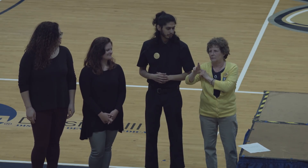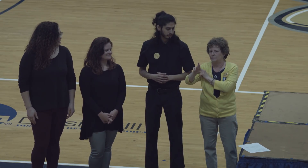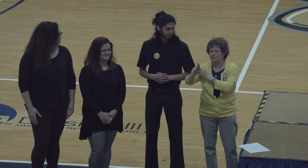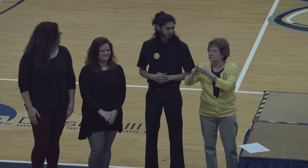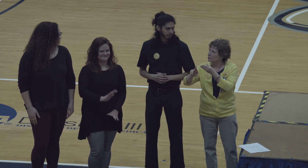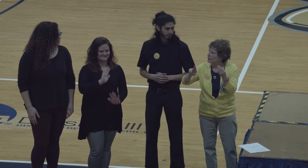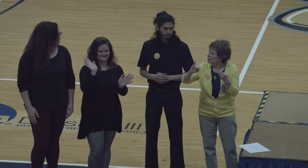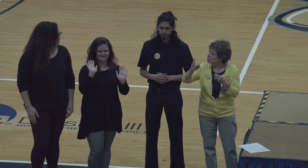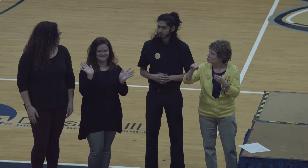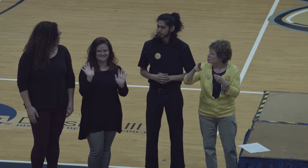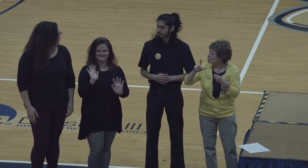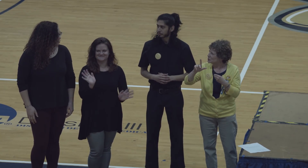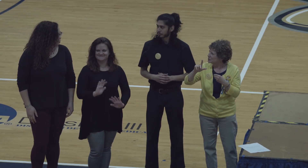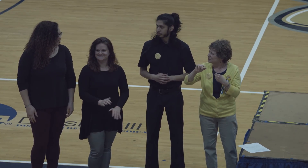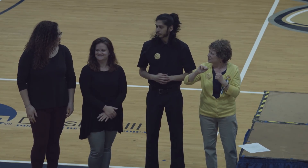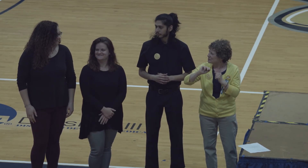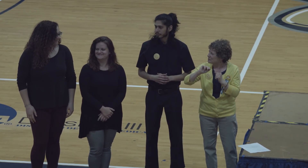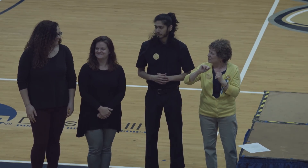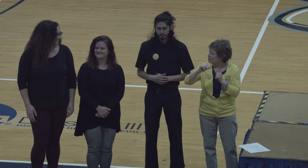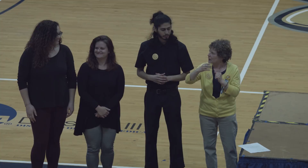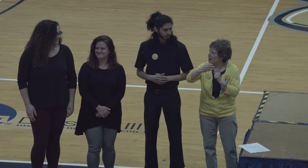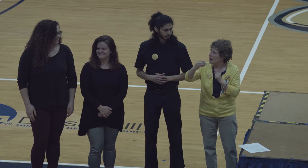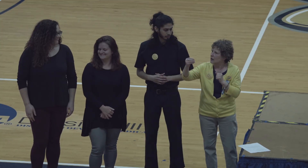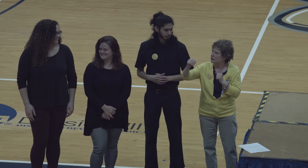And Lauren Leffler. Hi there.